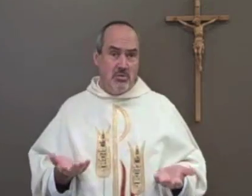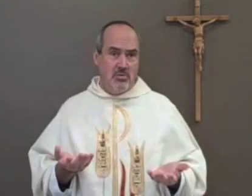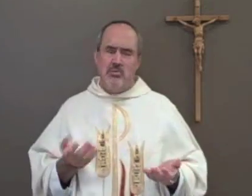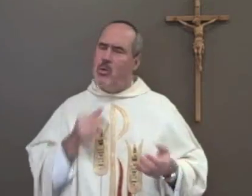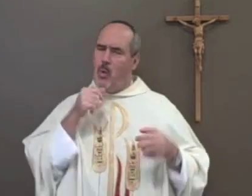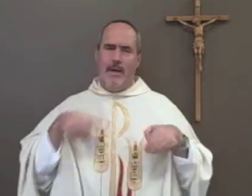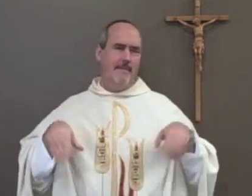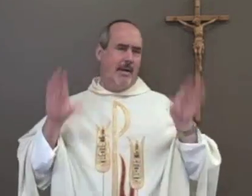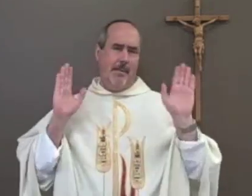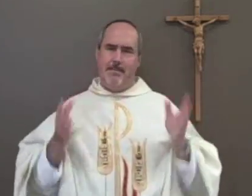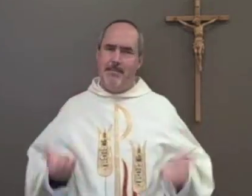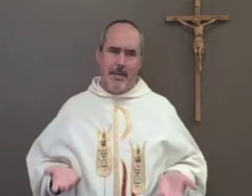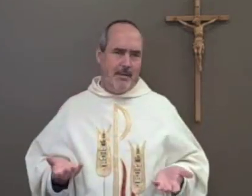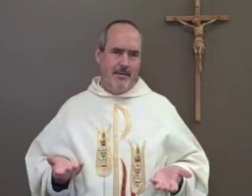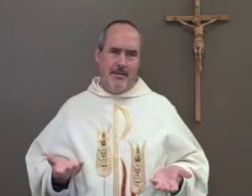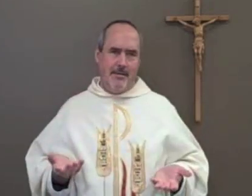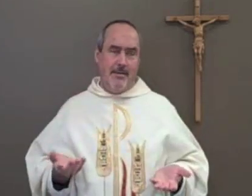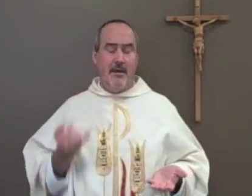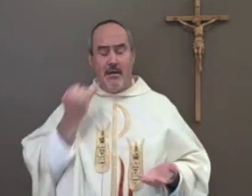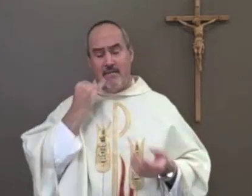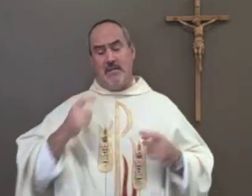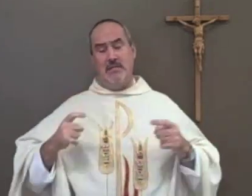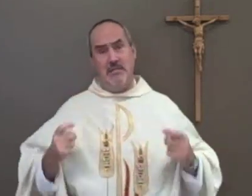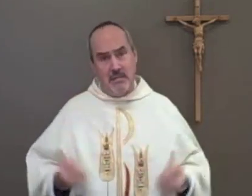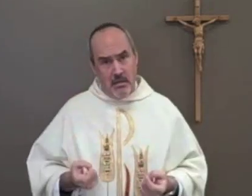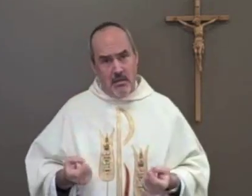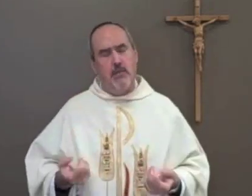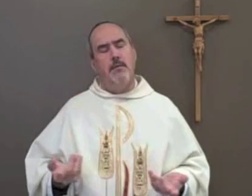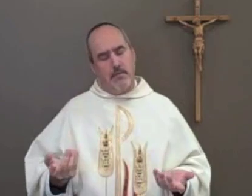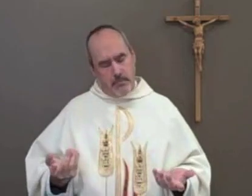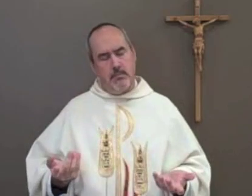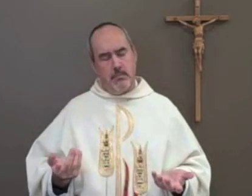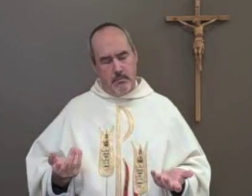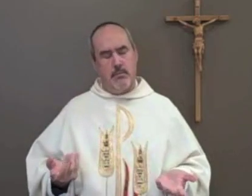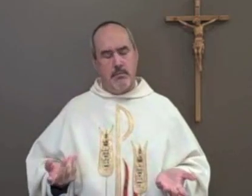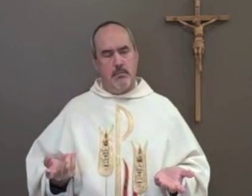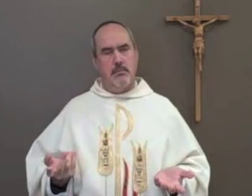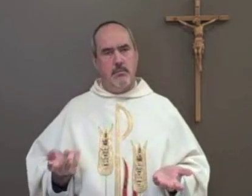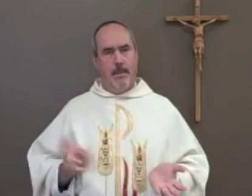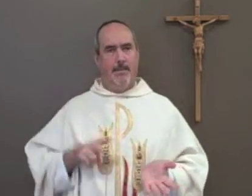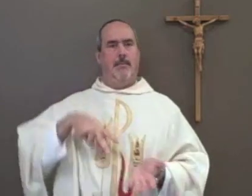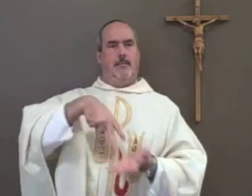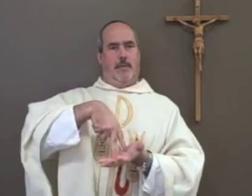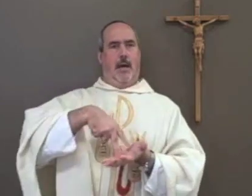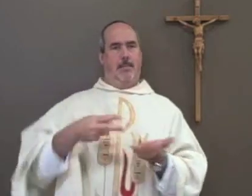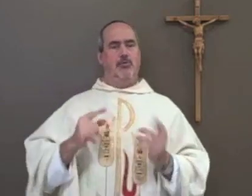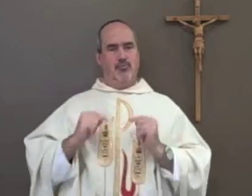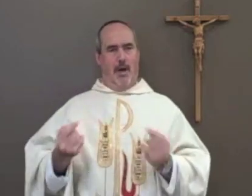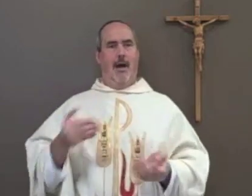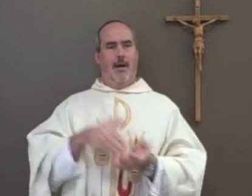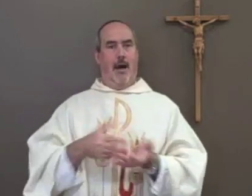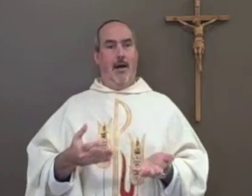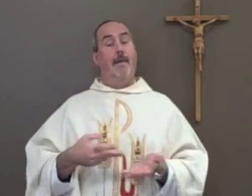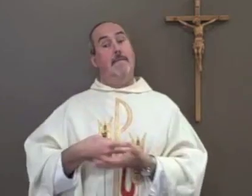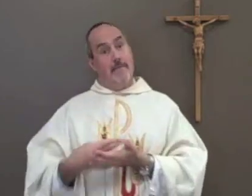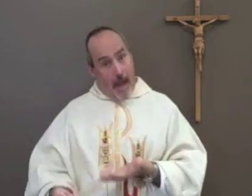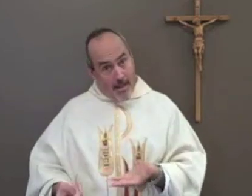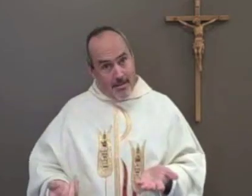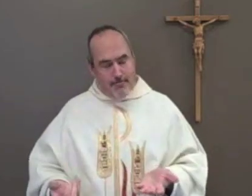Well, my suggestion is to not give up. That when we sin, we pick ourselves back up and we try again.